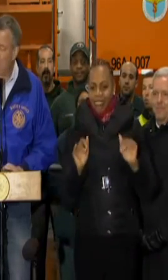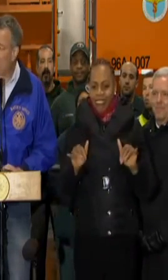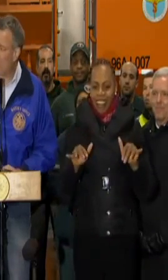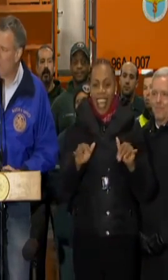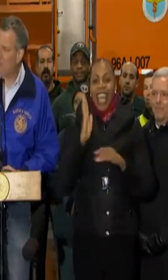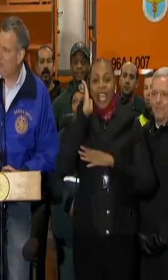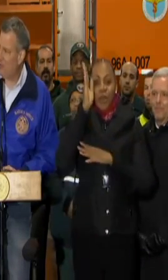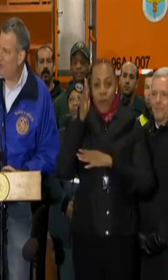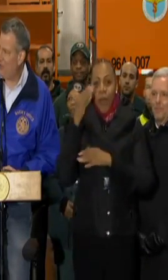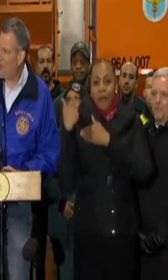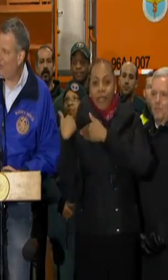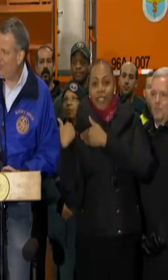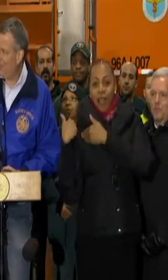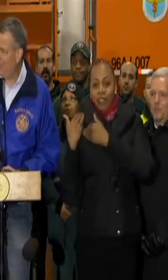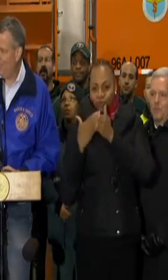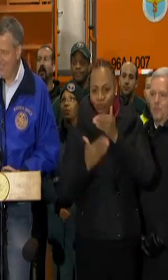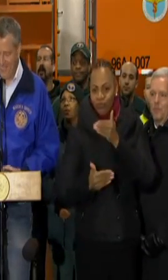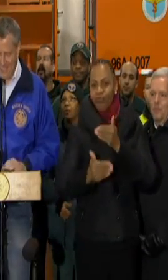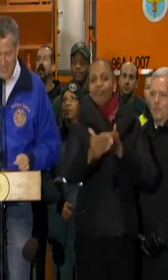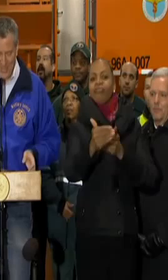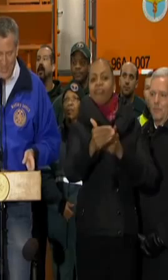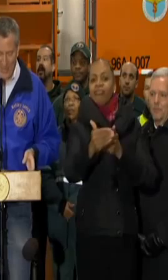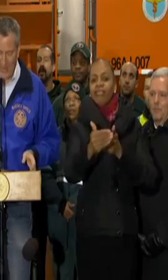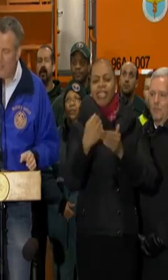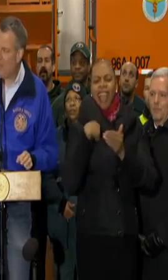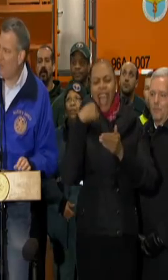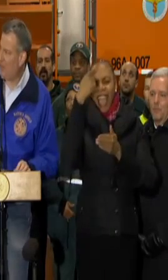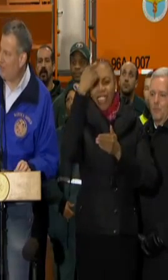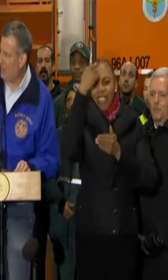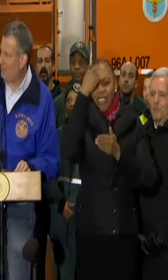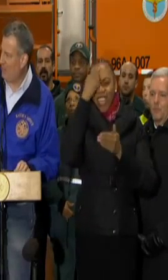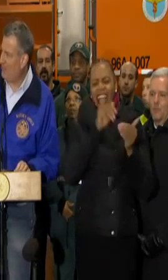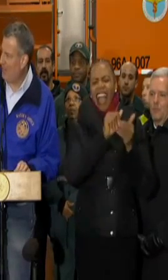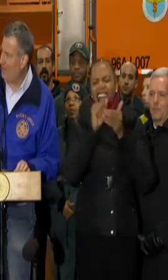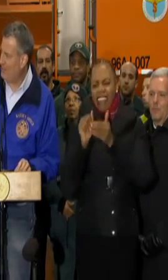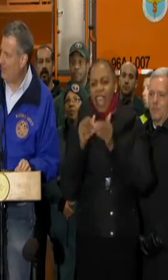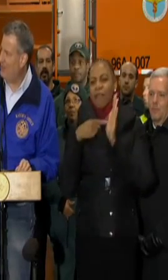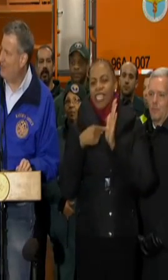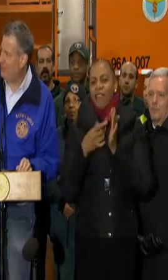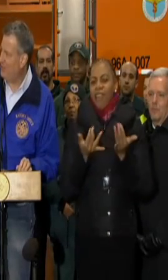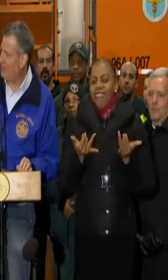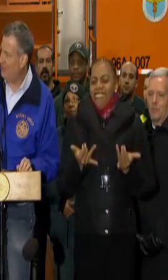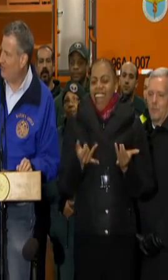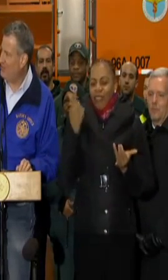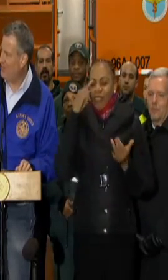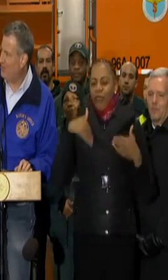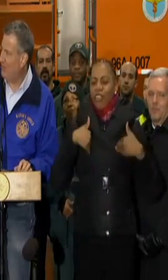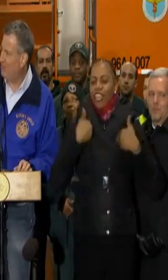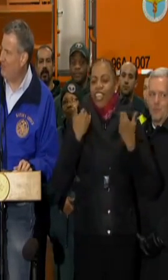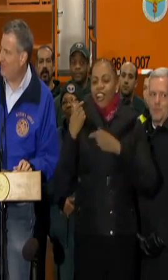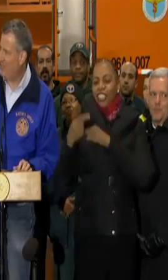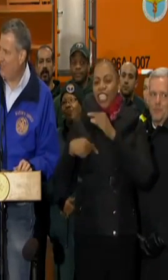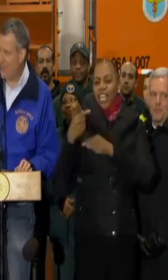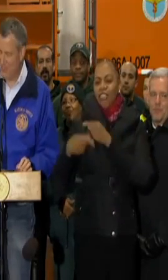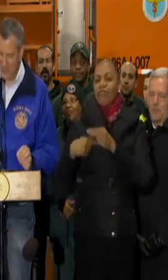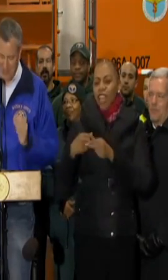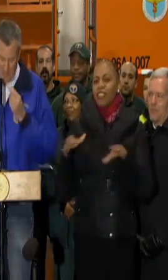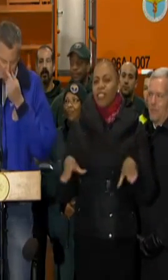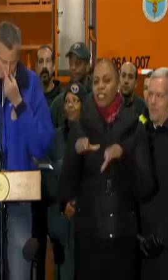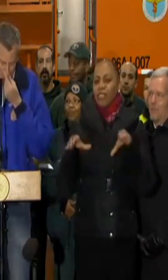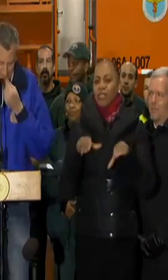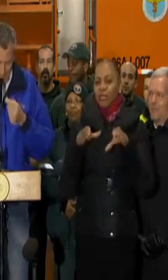will be in charge from this point on. I think I led by example, and now it's time for the young generation to pick up the